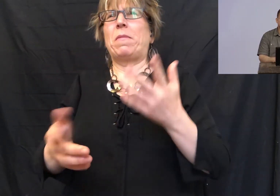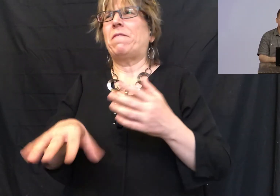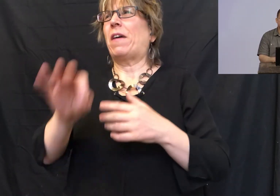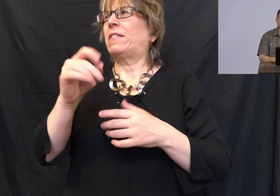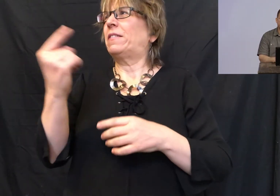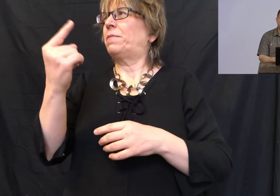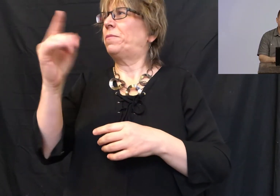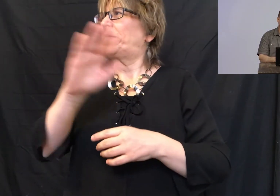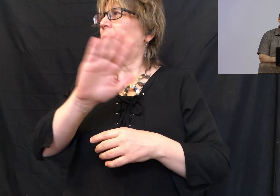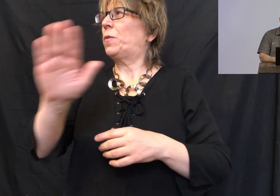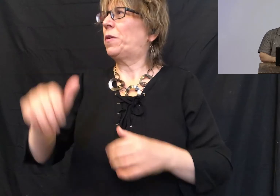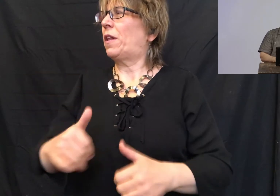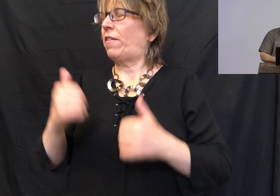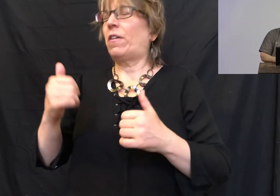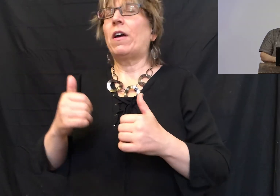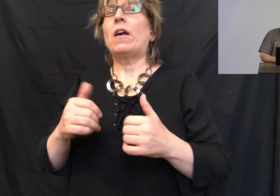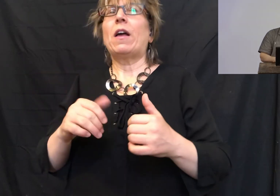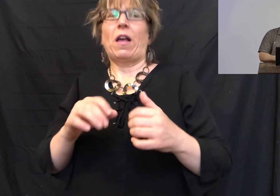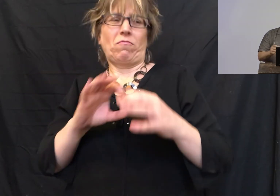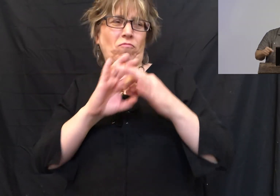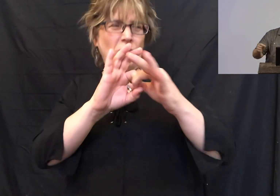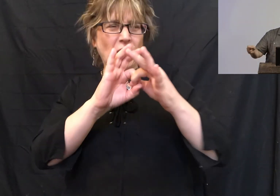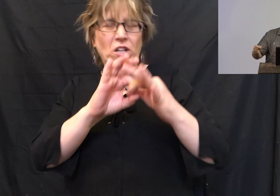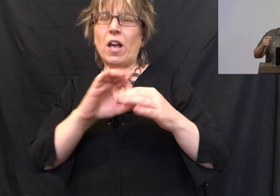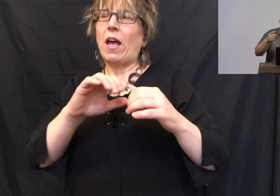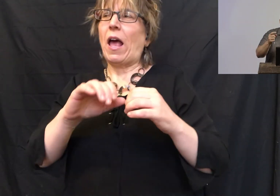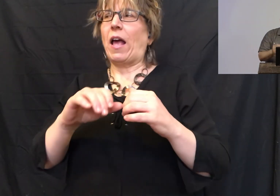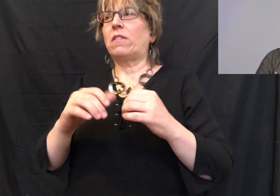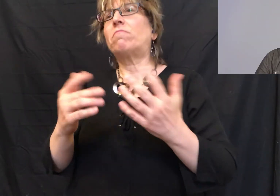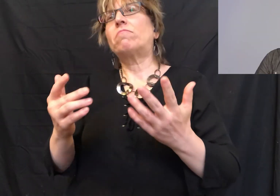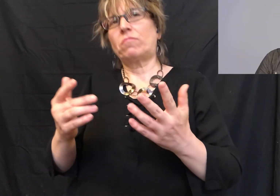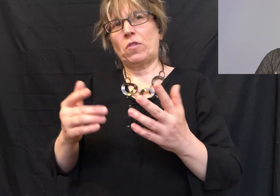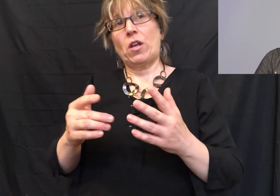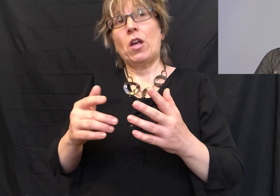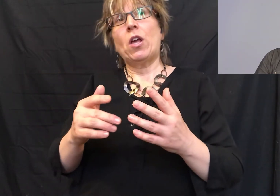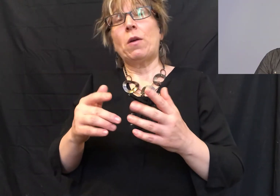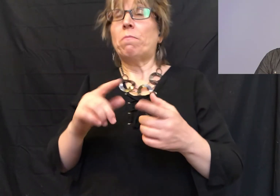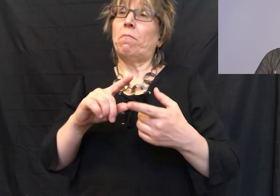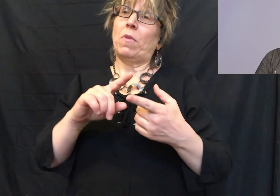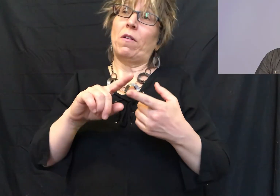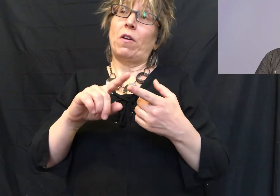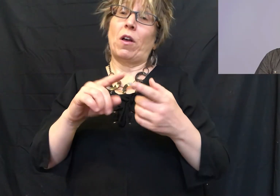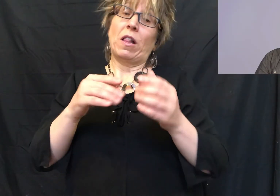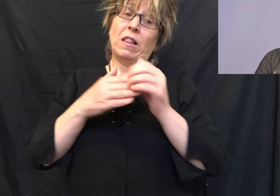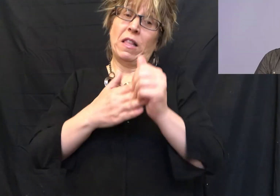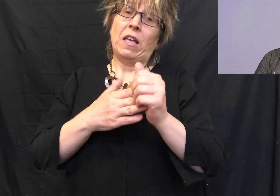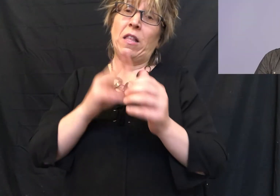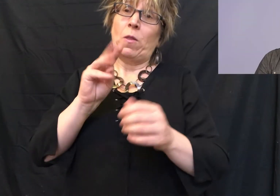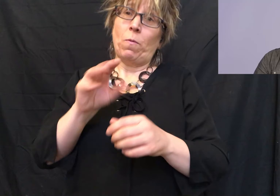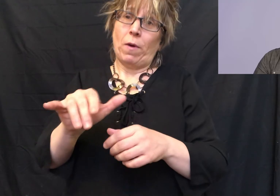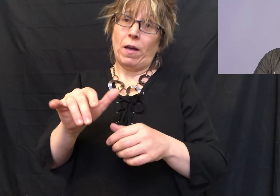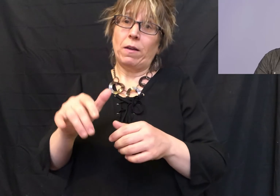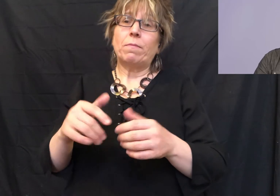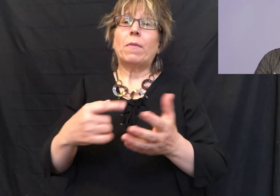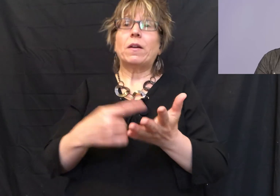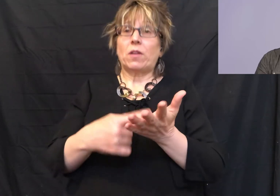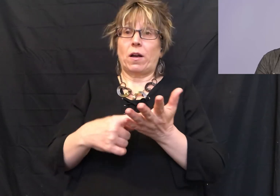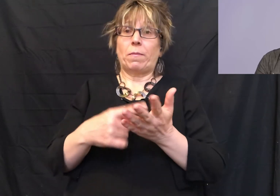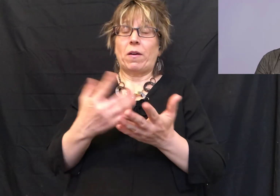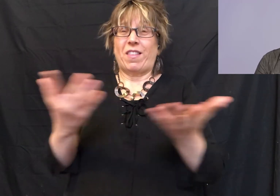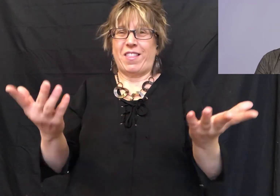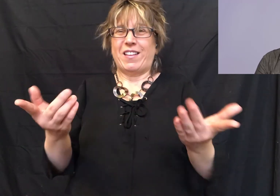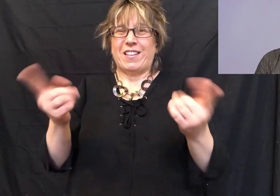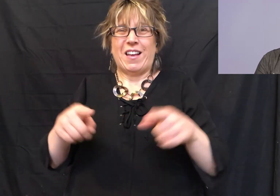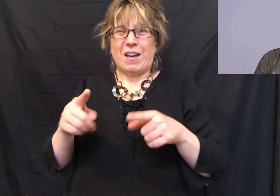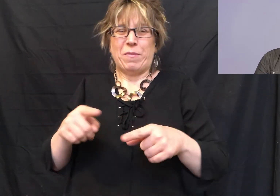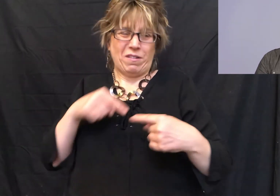you're the closest to and find out how close you really are. Lead the way. You want a real friendship? Lead the way by saying, "Hey, can I talk to you about some stuff that's been rolling around in my heart